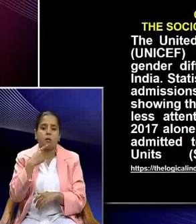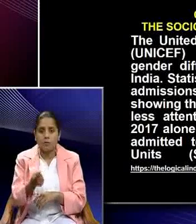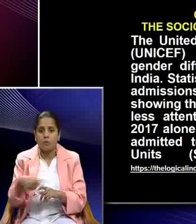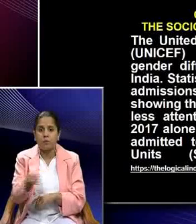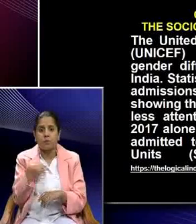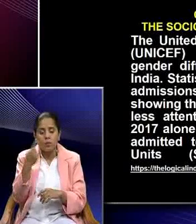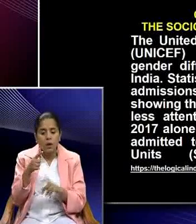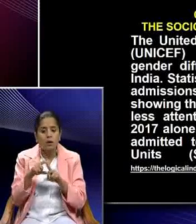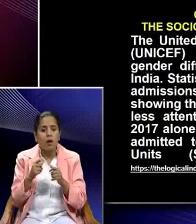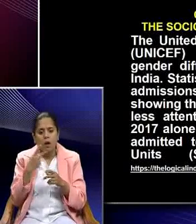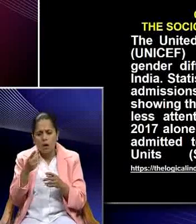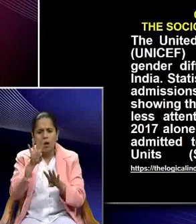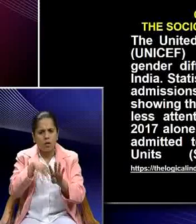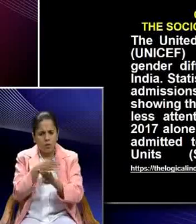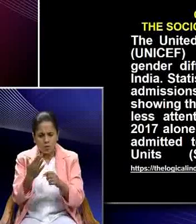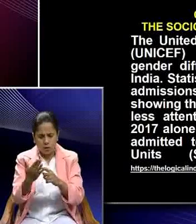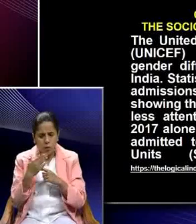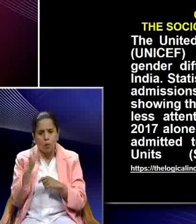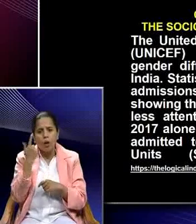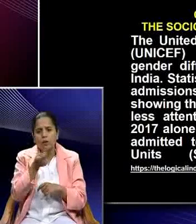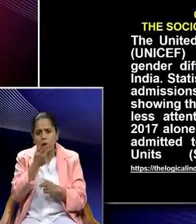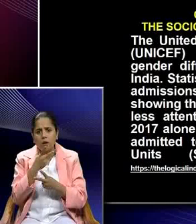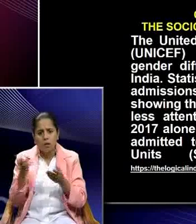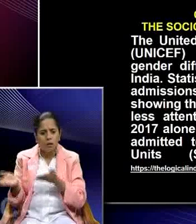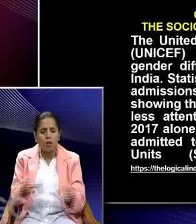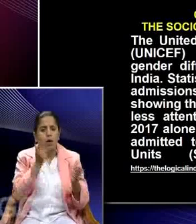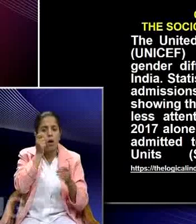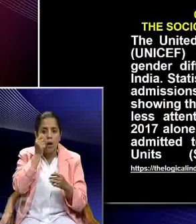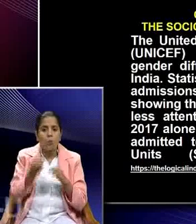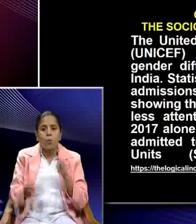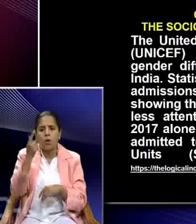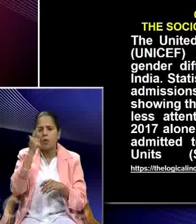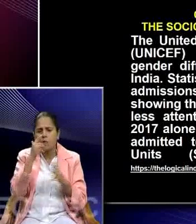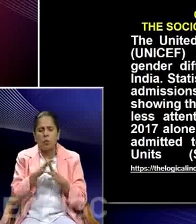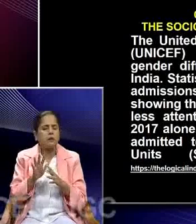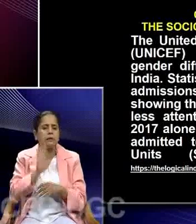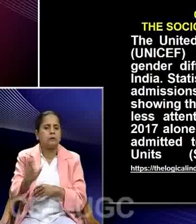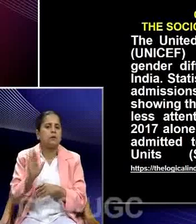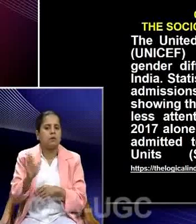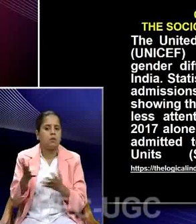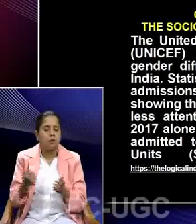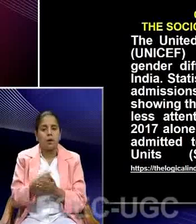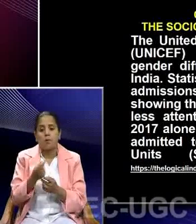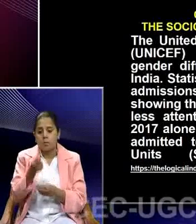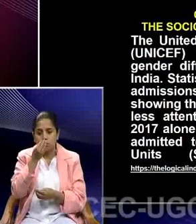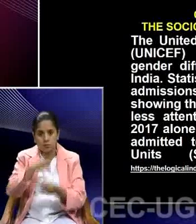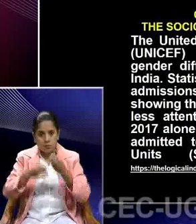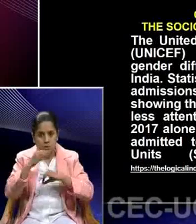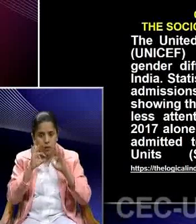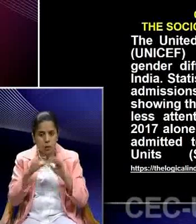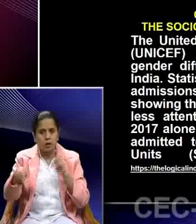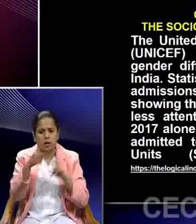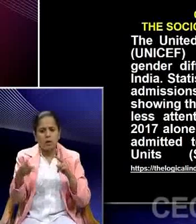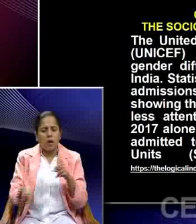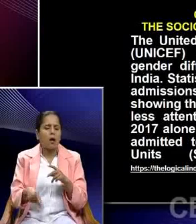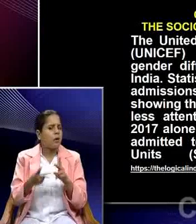who are admitted to hospitals for treatment as compared to girl children. Nutritional differences